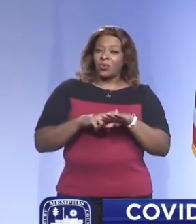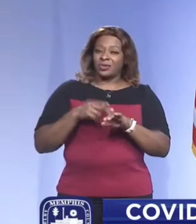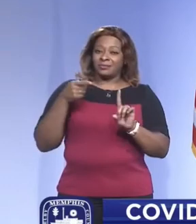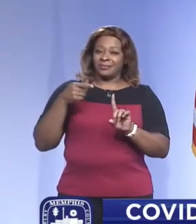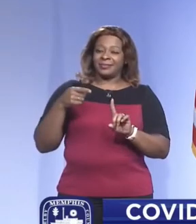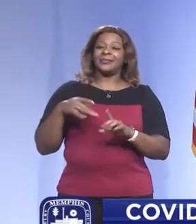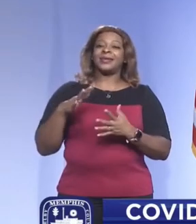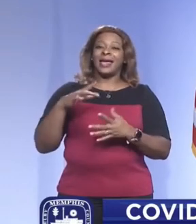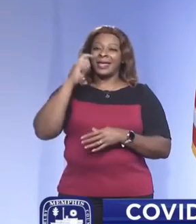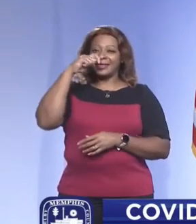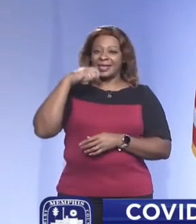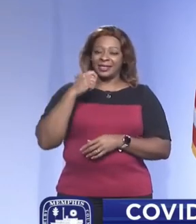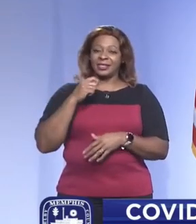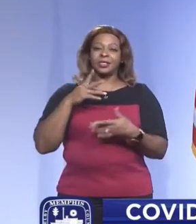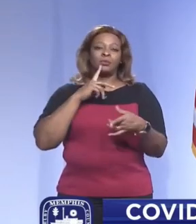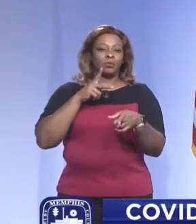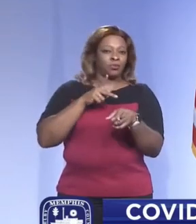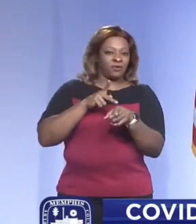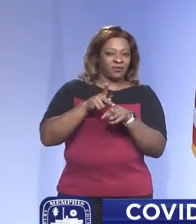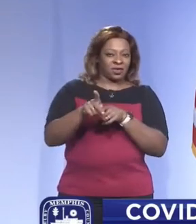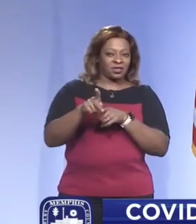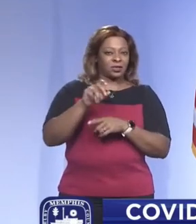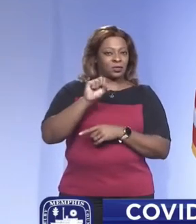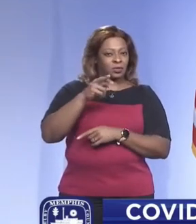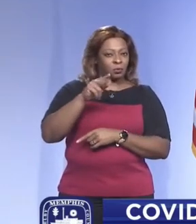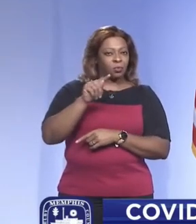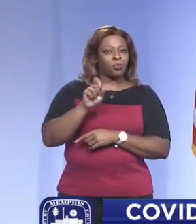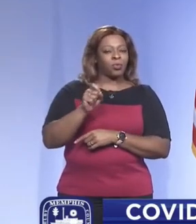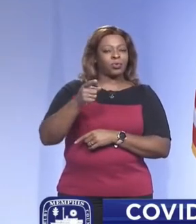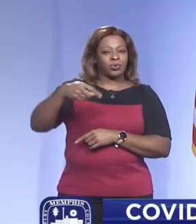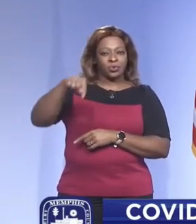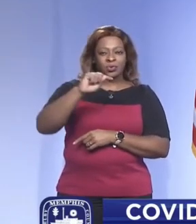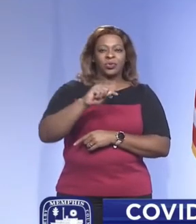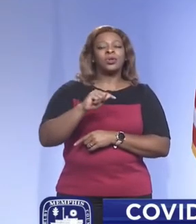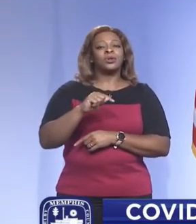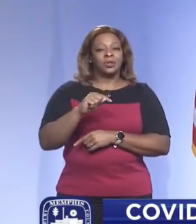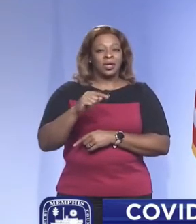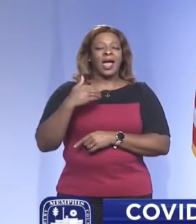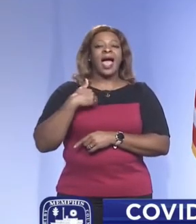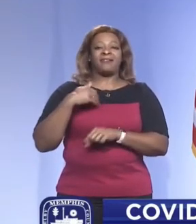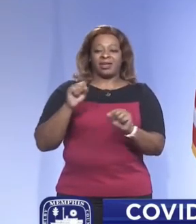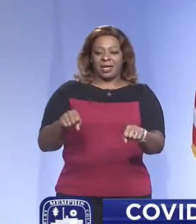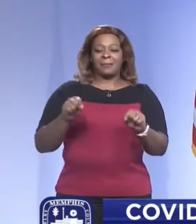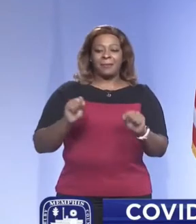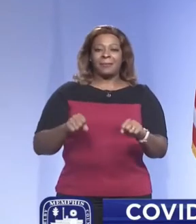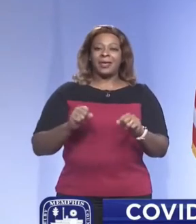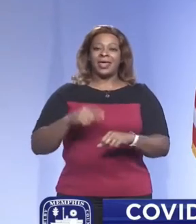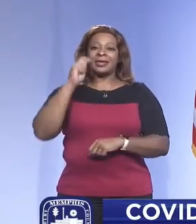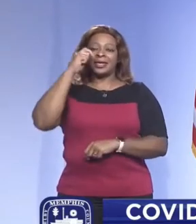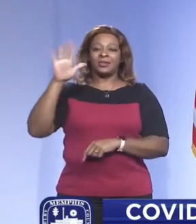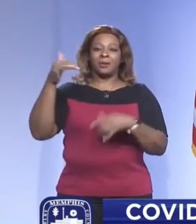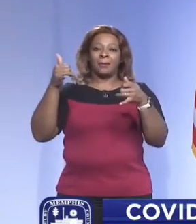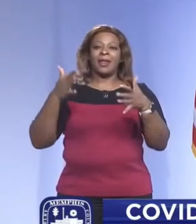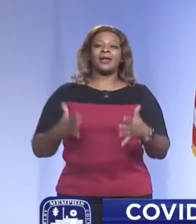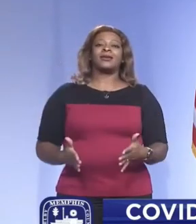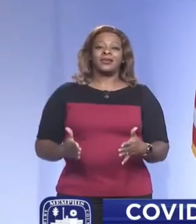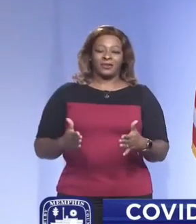the professional sports have the resources of testing their